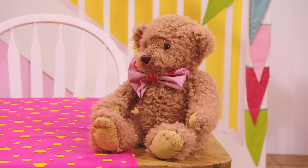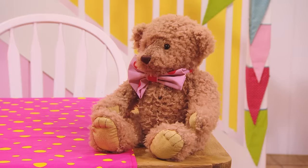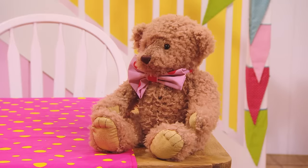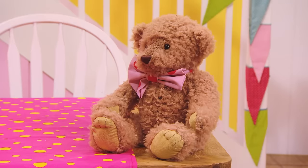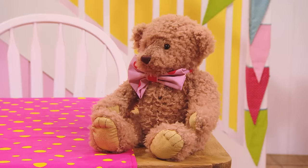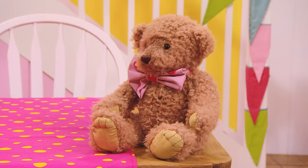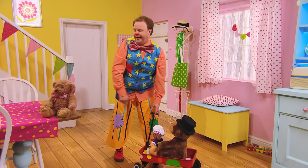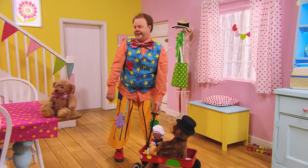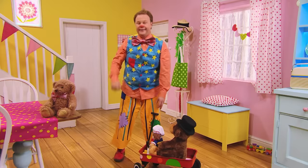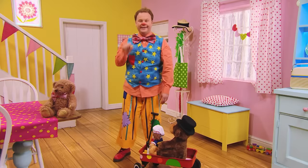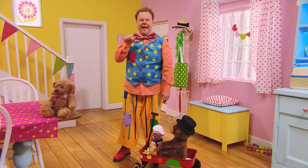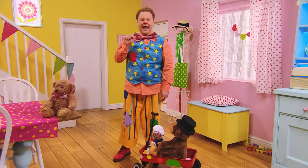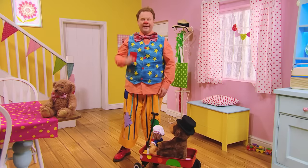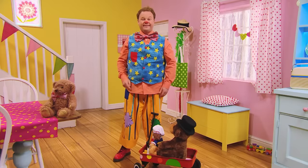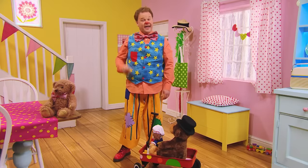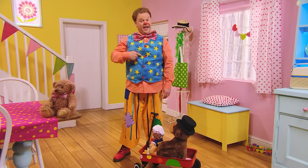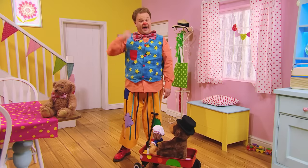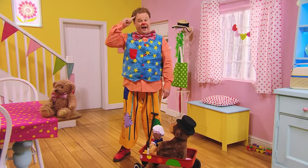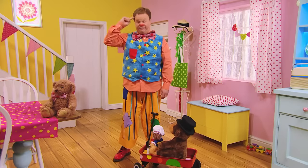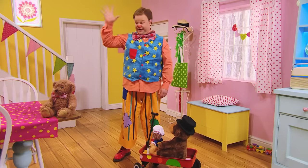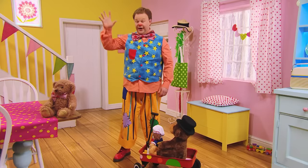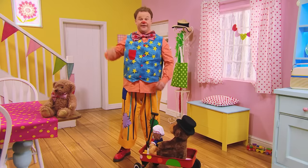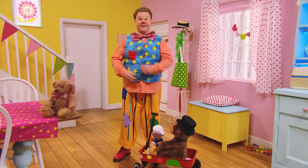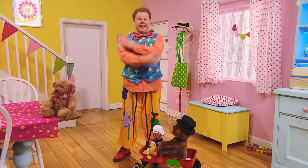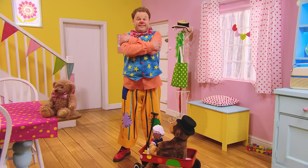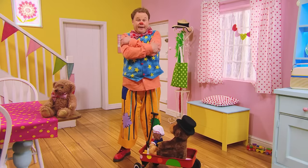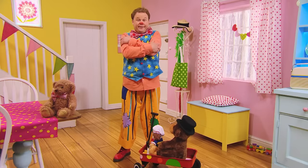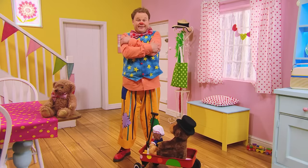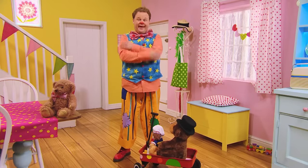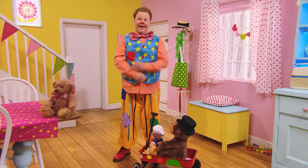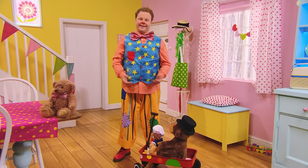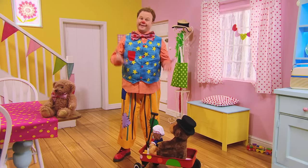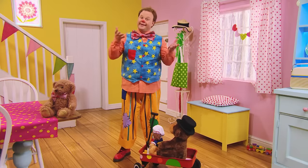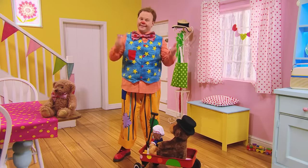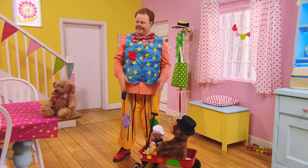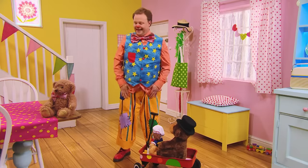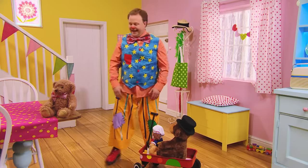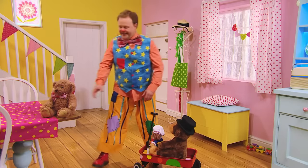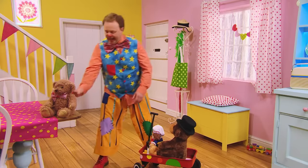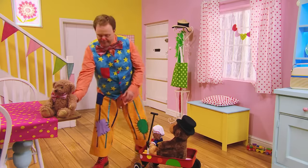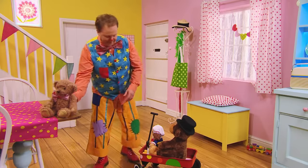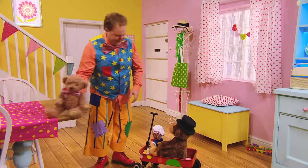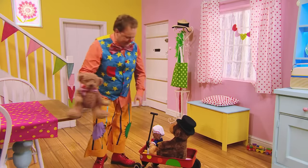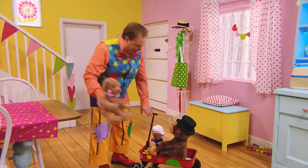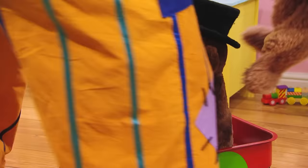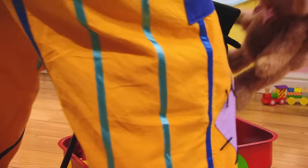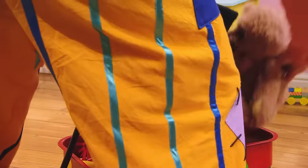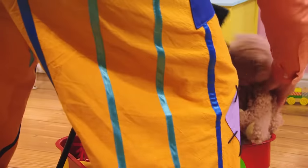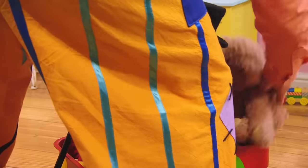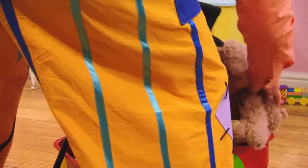Tumble? Yes! I forgot Tumble Ted! Come on, Tumble Ted! On